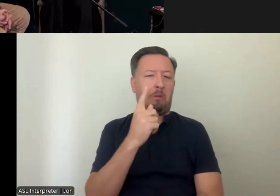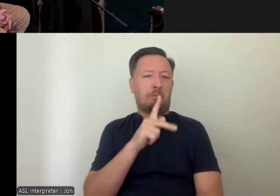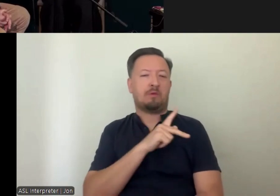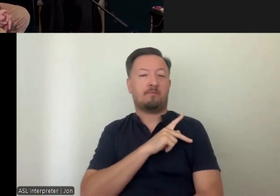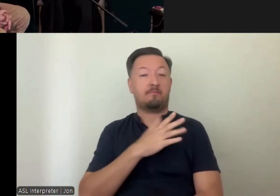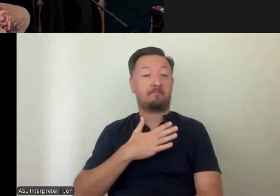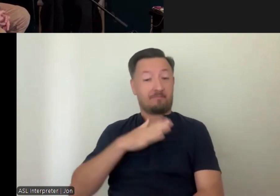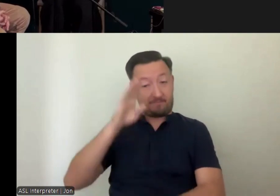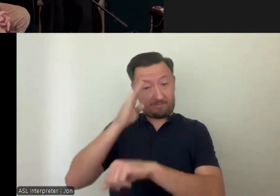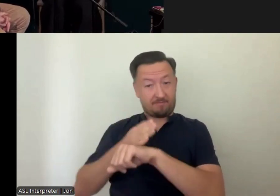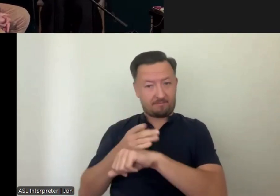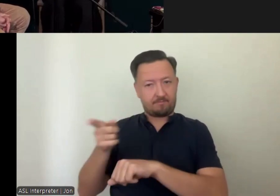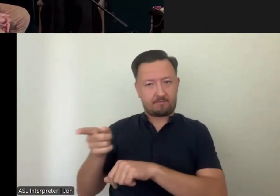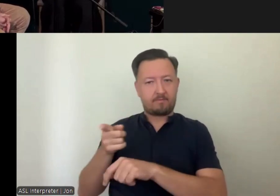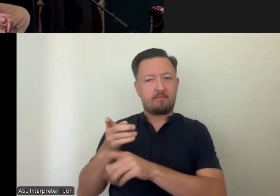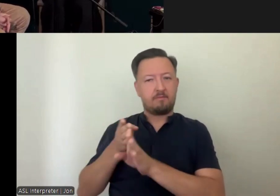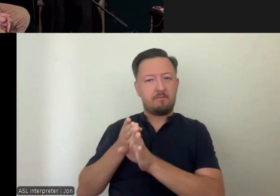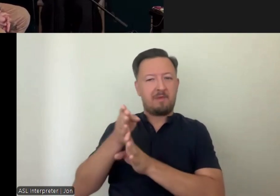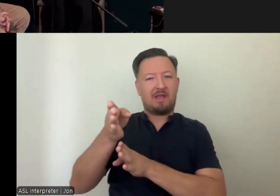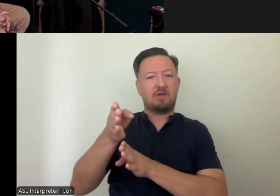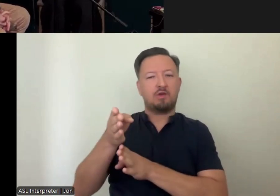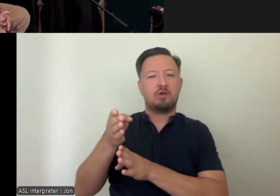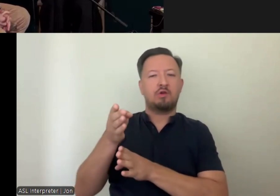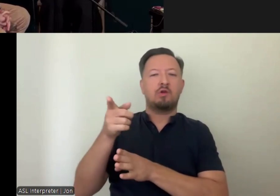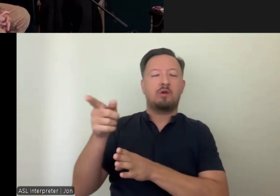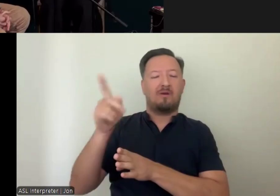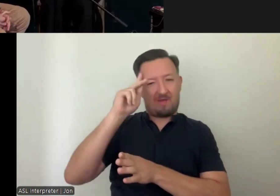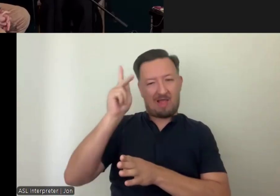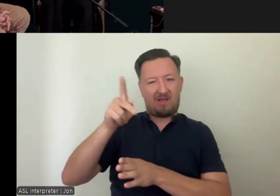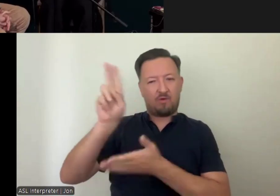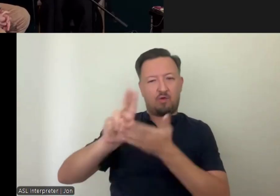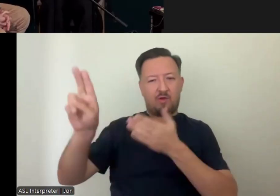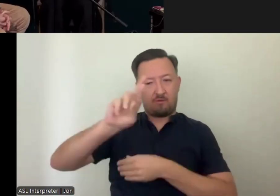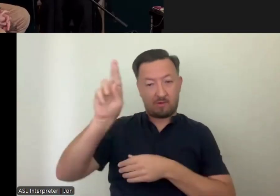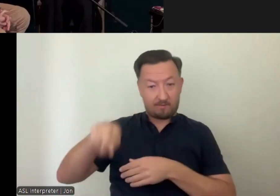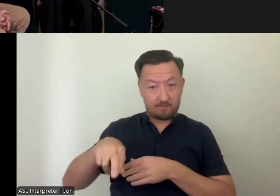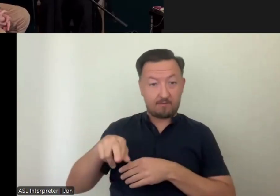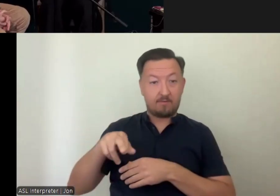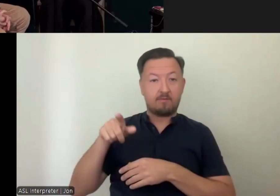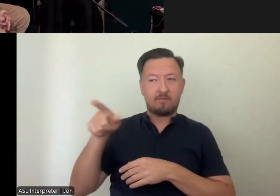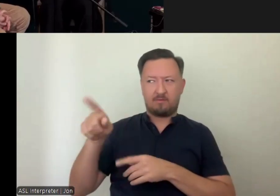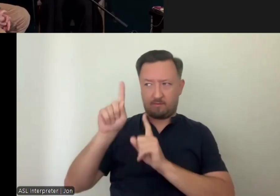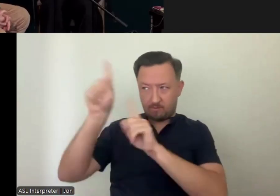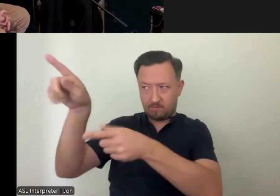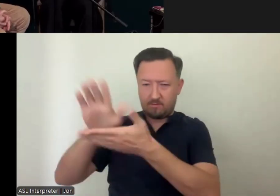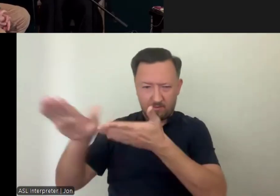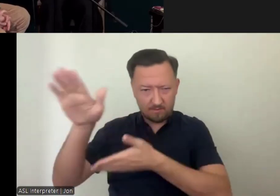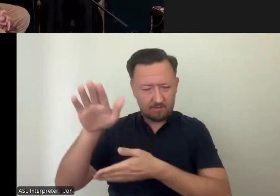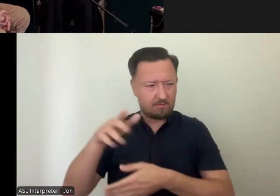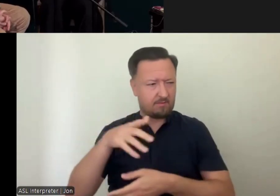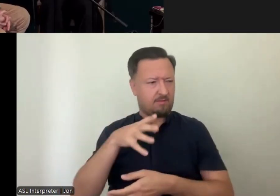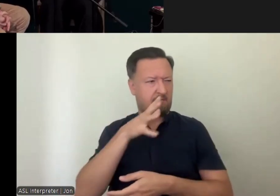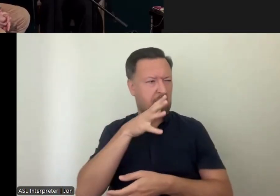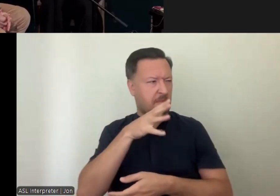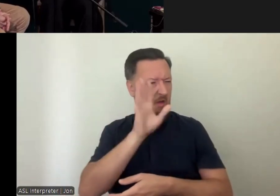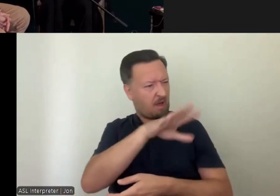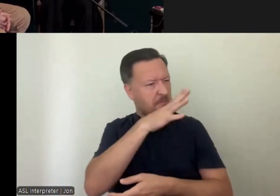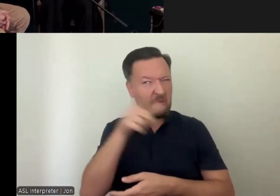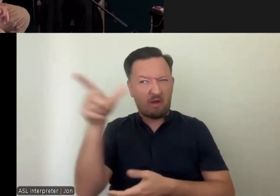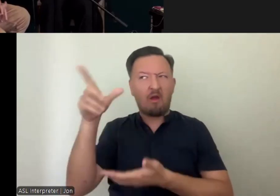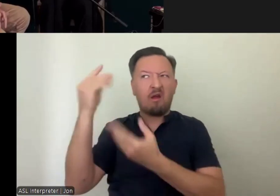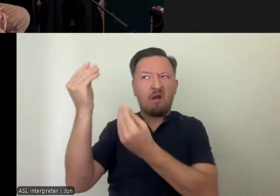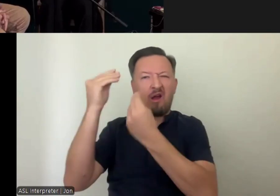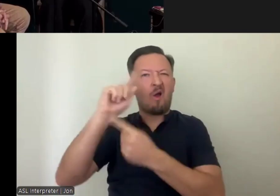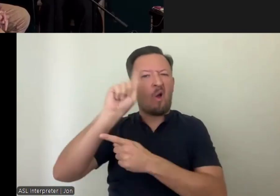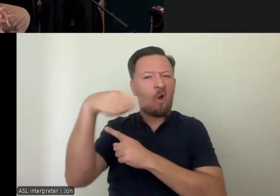son was going to major in philosophy at the University of Rochester. He gets there and he says, Mom, it's all about logic. He said,